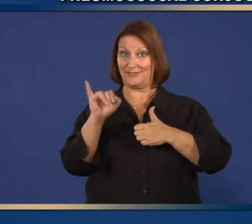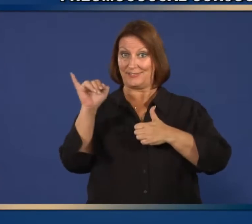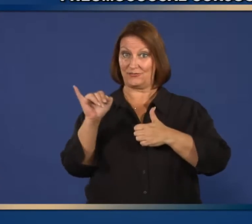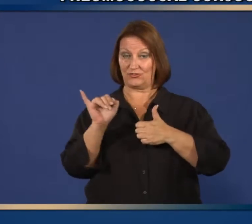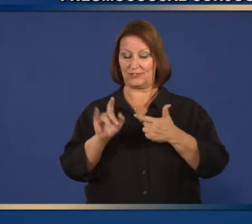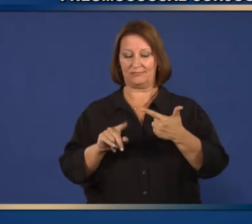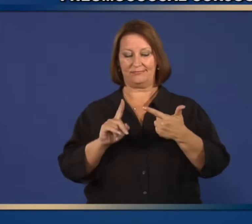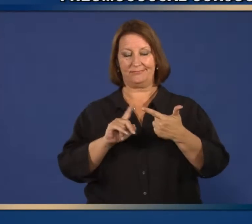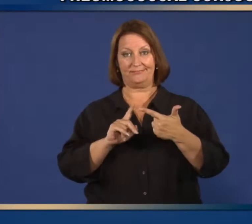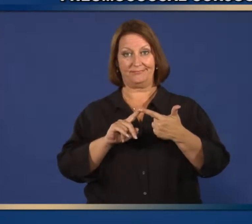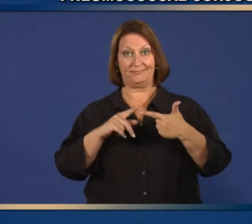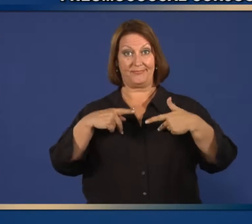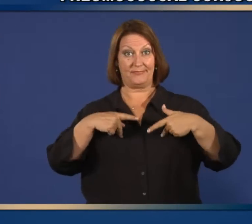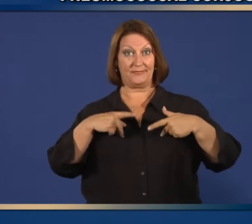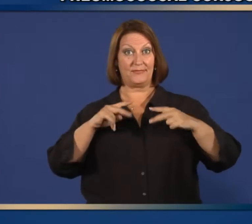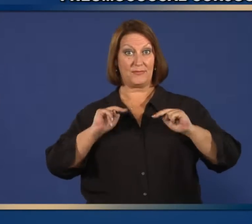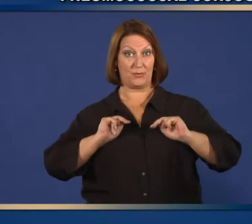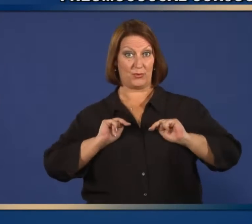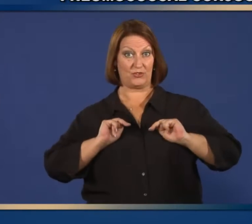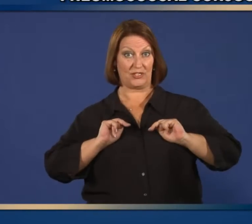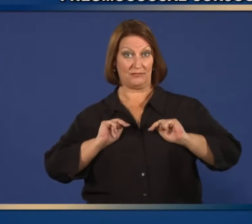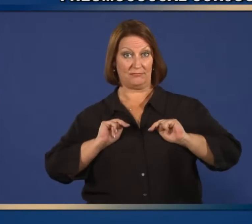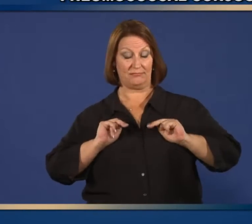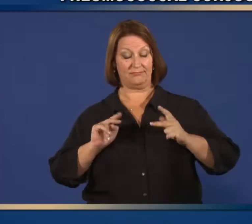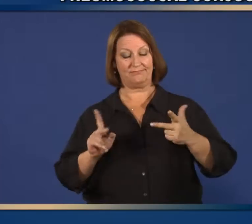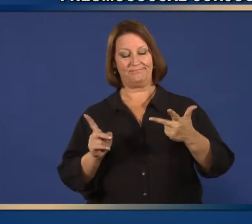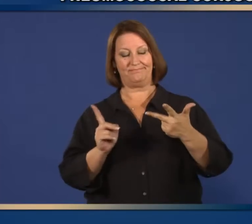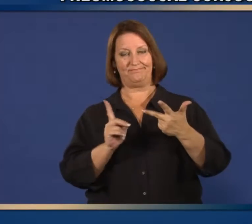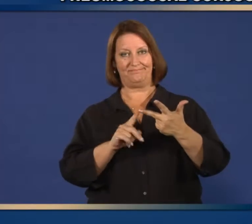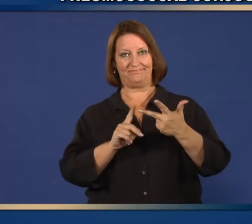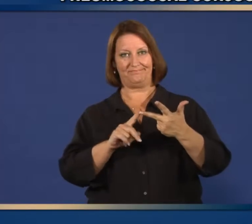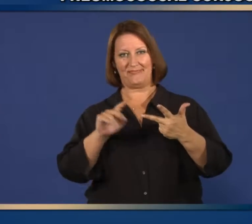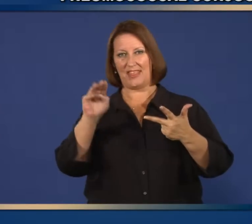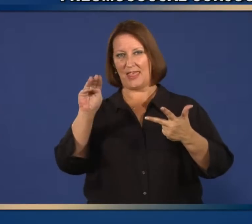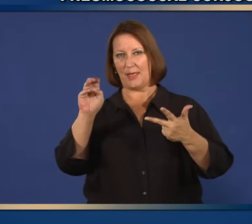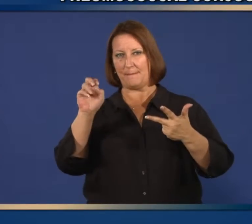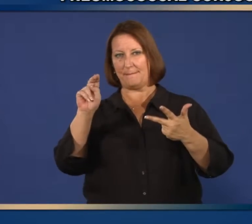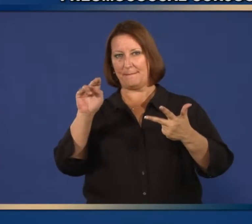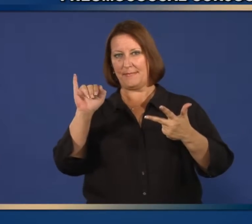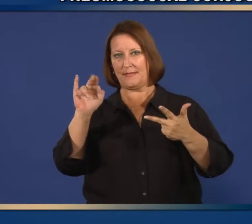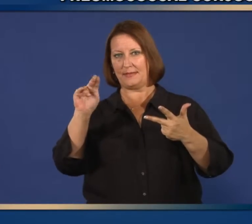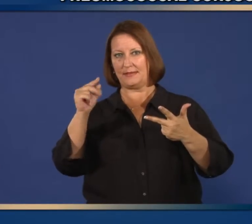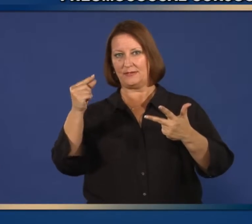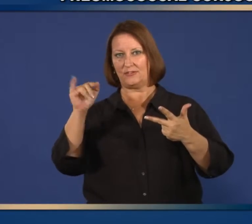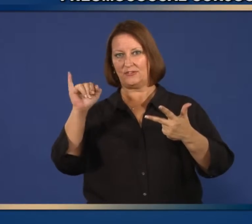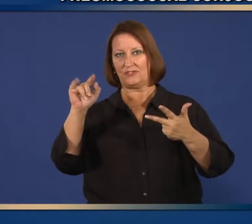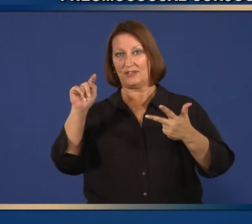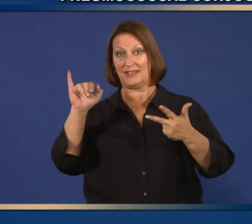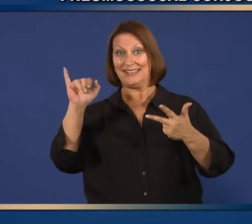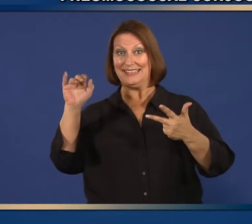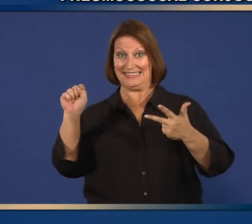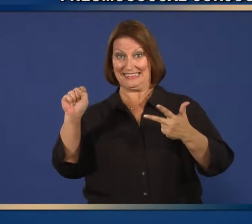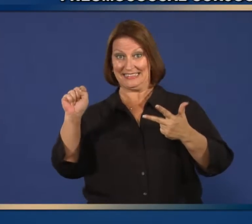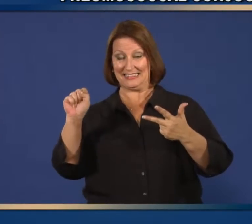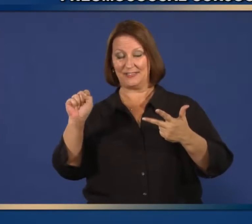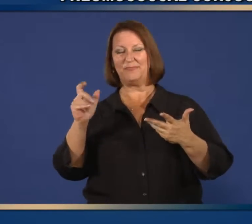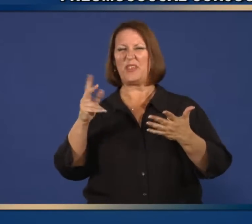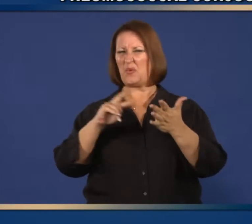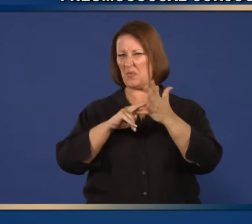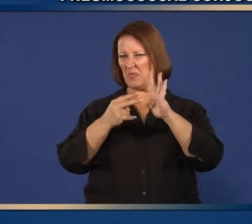people each year, it is fatal in about 1 of 10 cases in